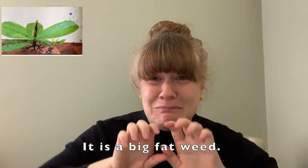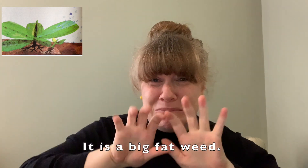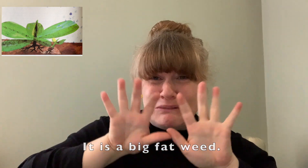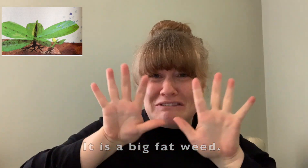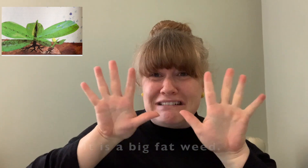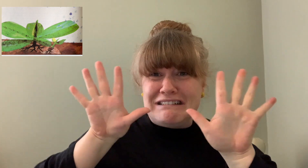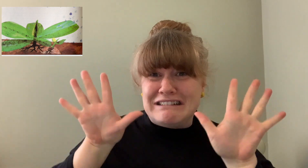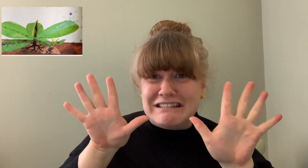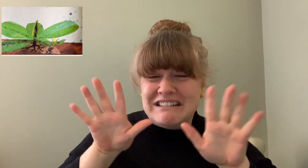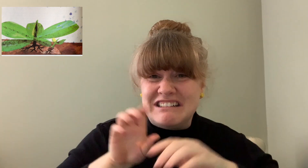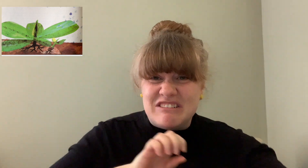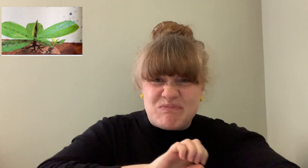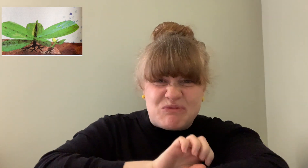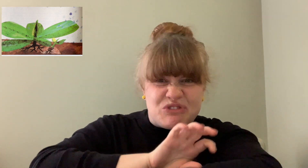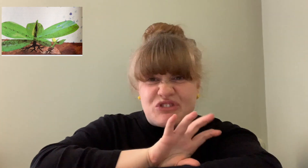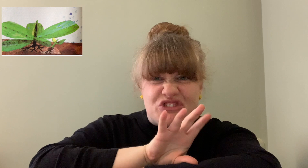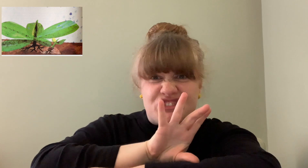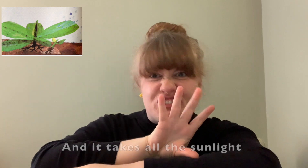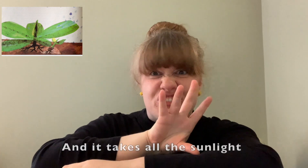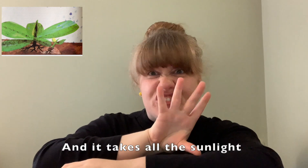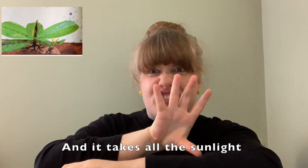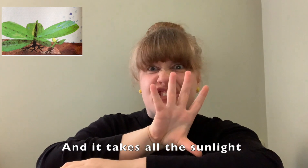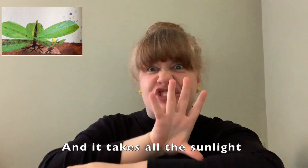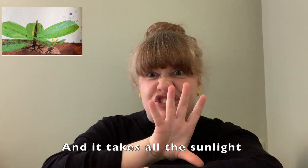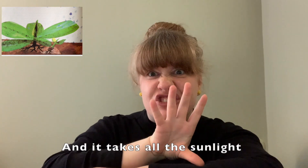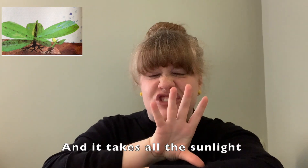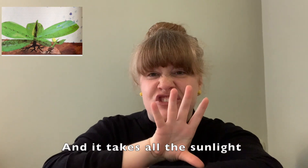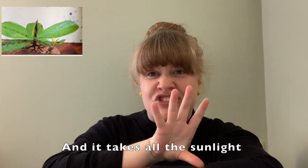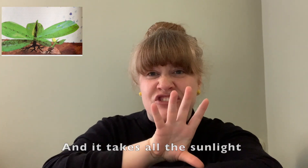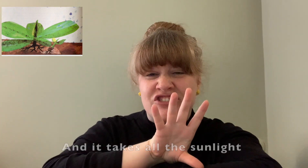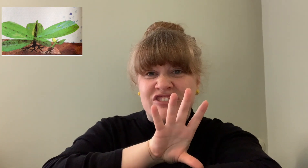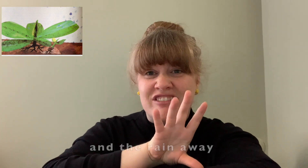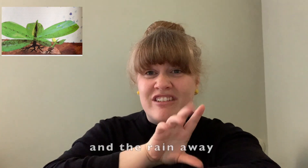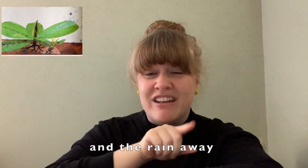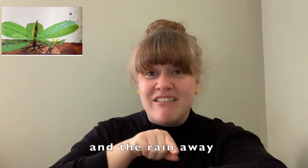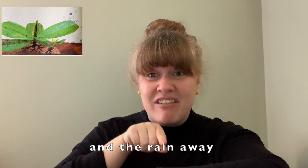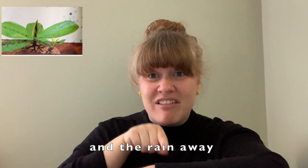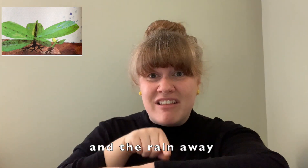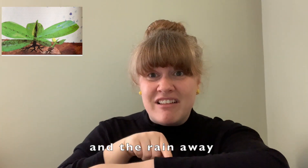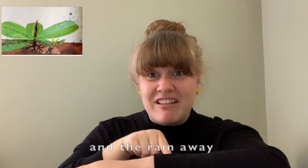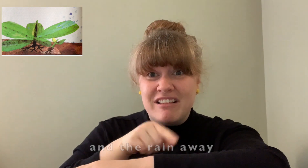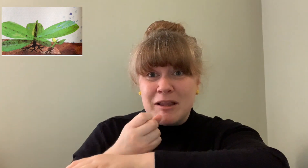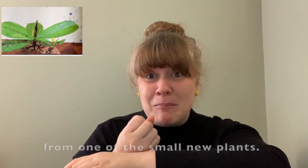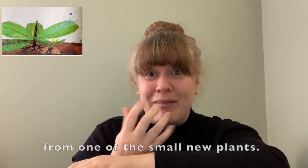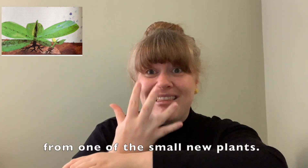weed, and it takes all the sunlight and the rain away from one of the